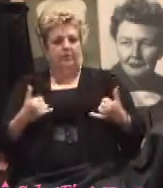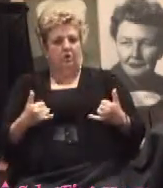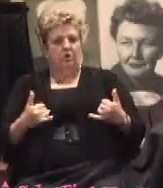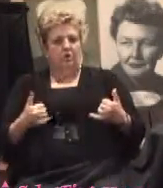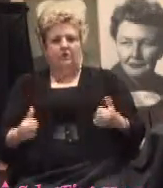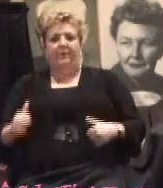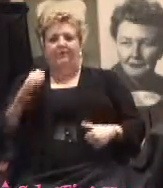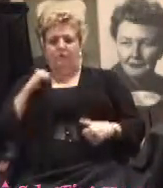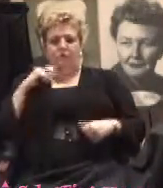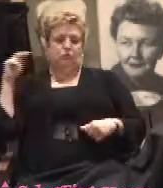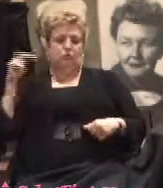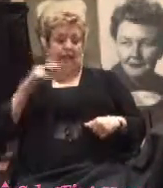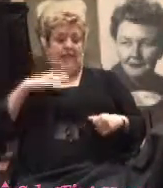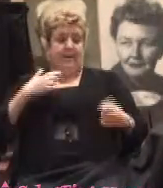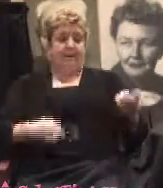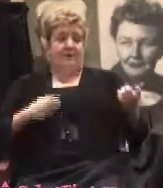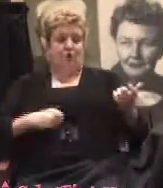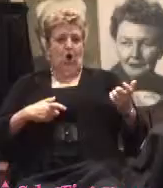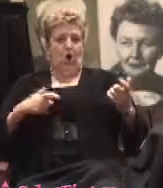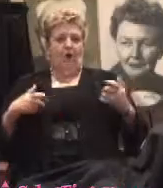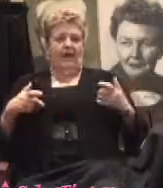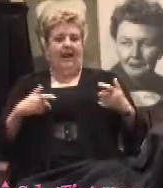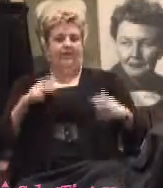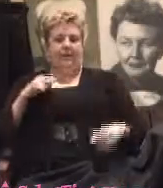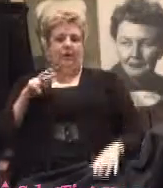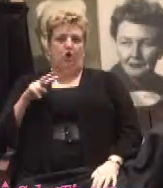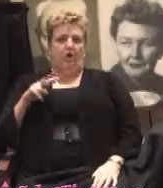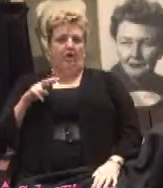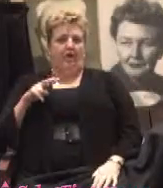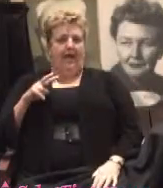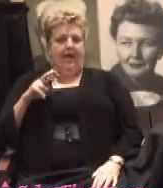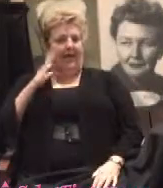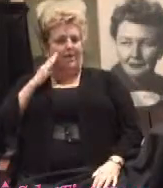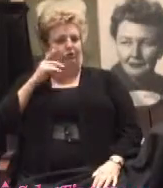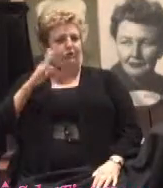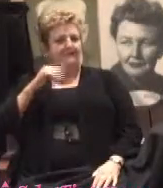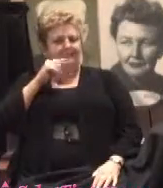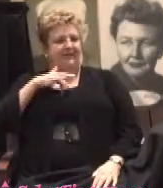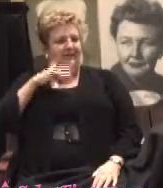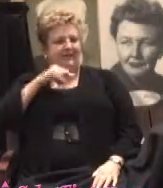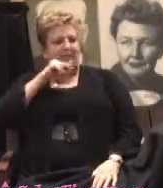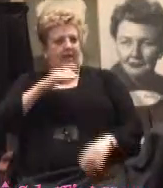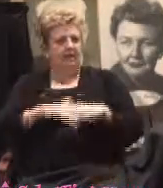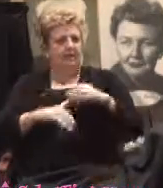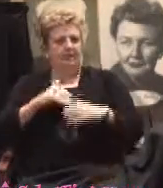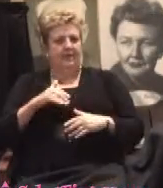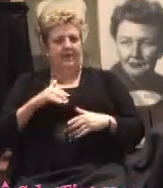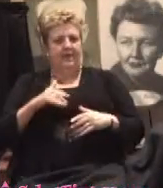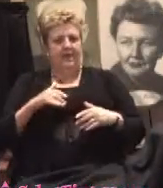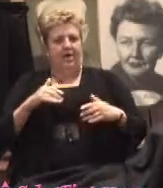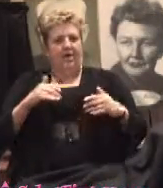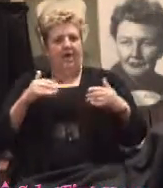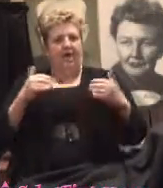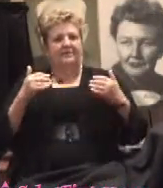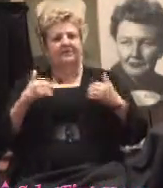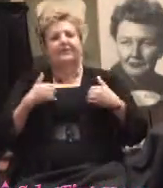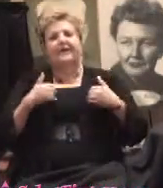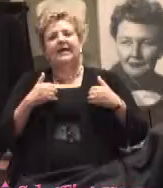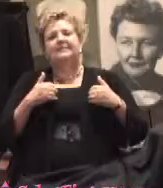at. And I'm looking at her, and I can tell she's uncomfortable, and she has a book in her hand called Surprised by Joy by C.S. Lewis.